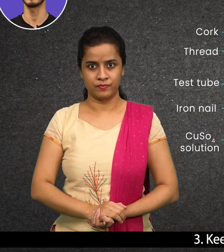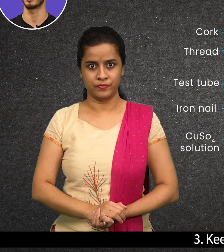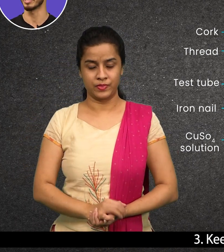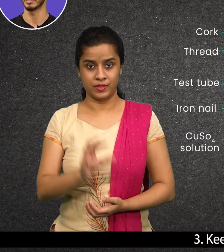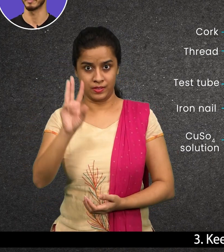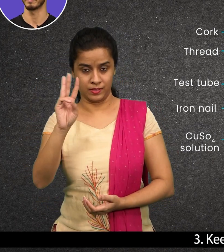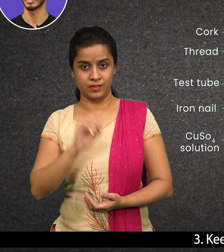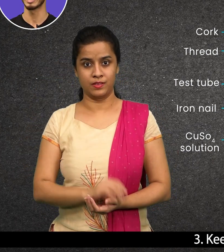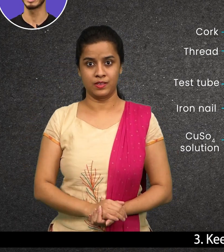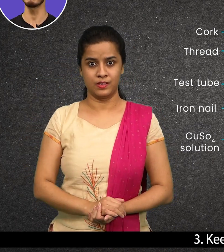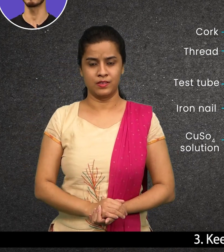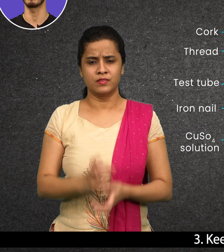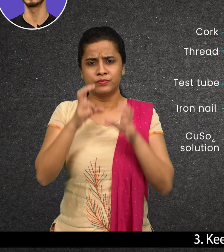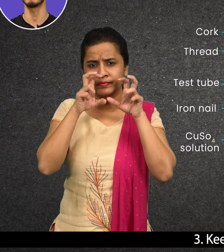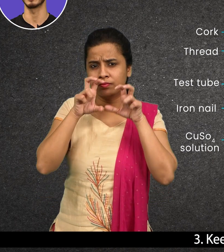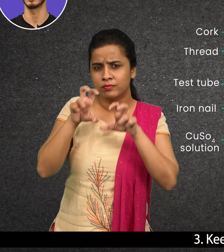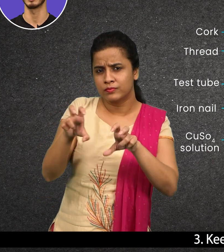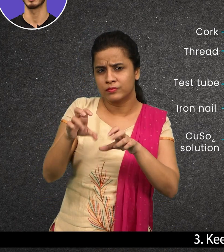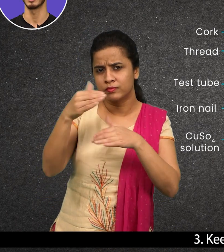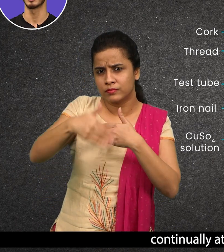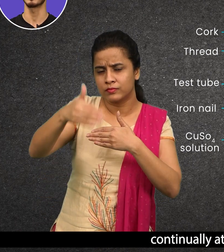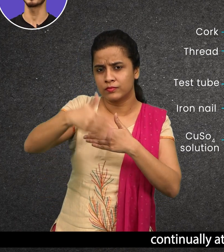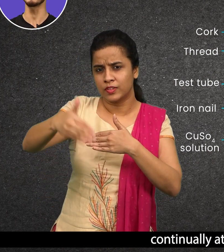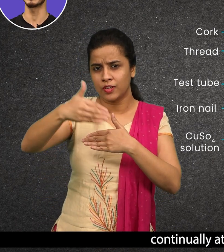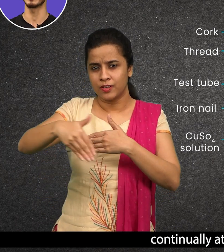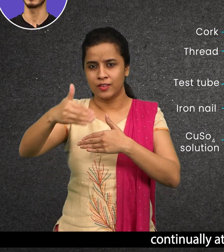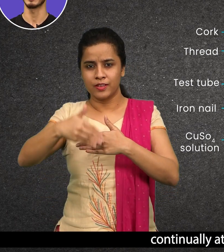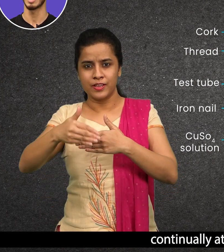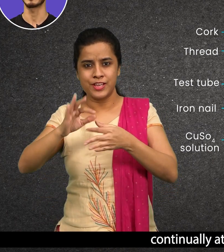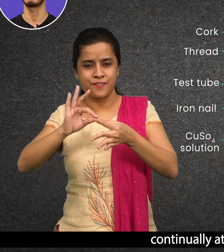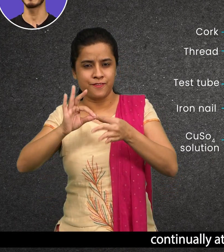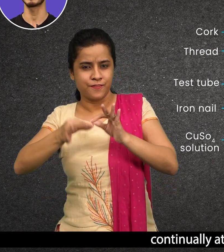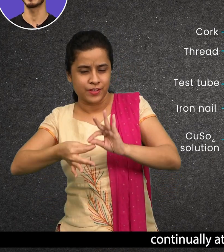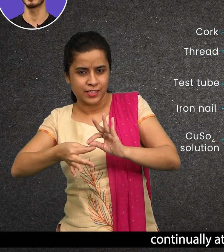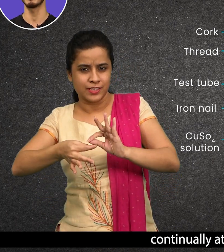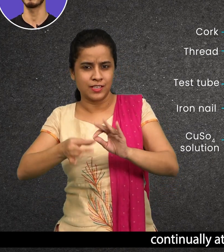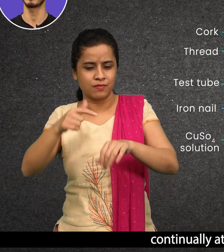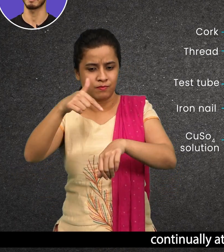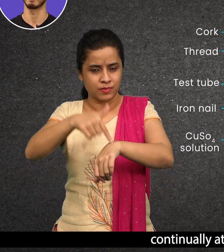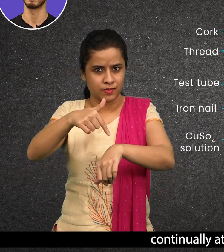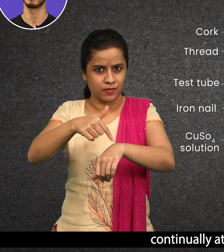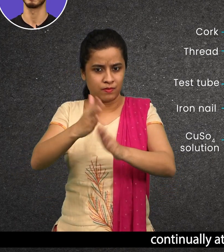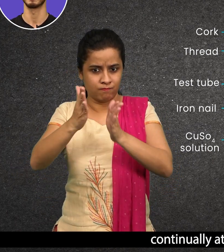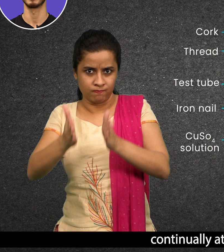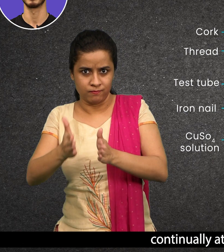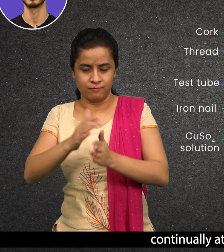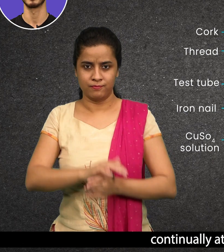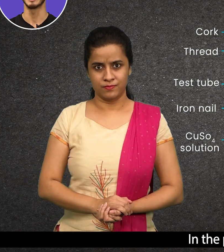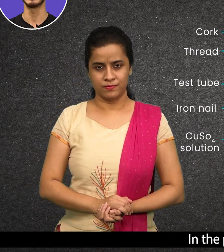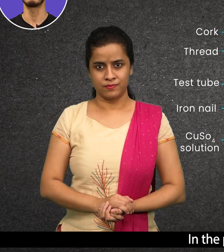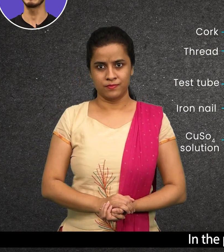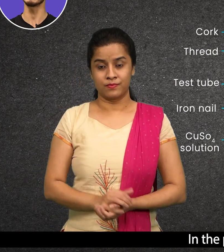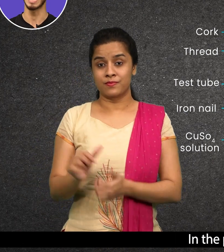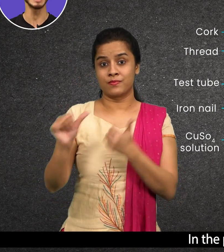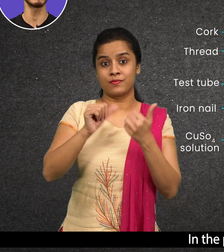Point number 3. Keep on observing continually at a fixed interval of time.